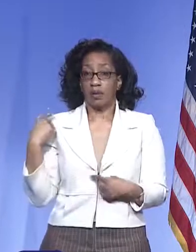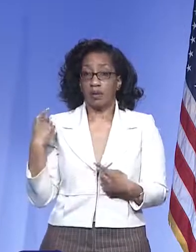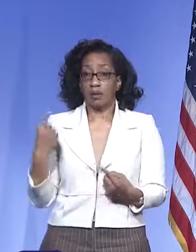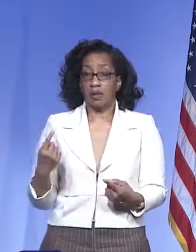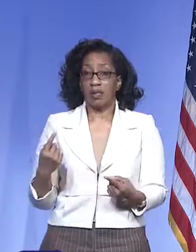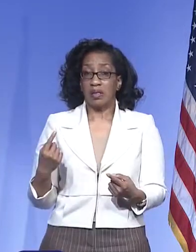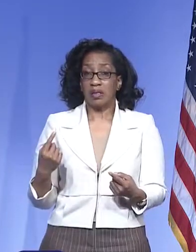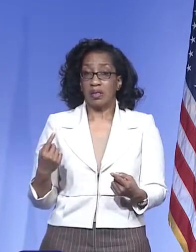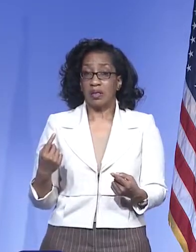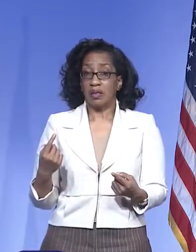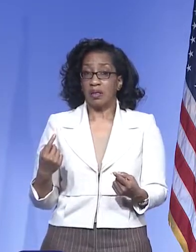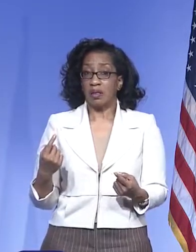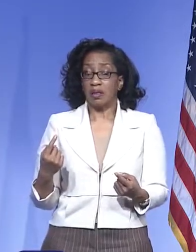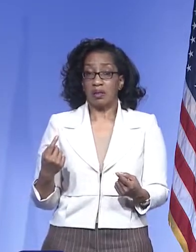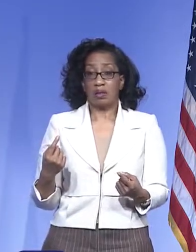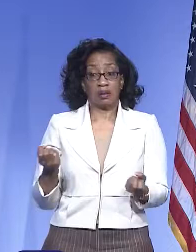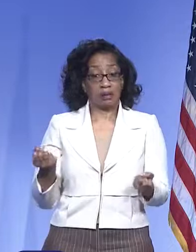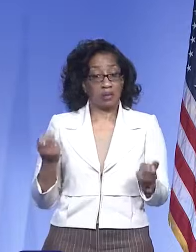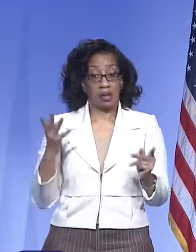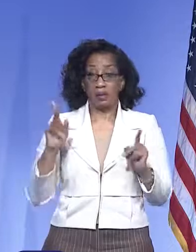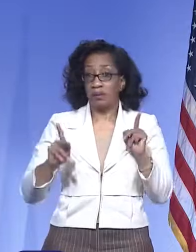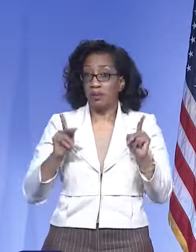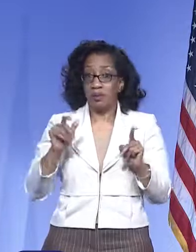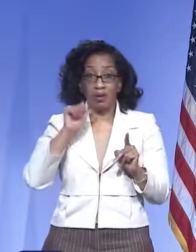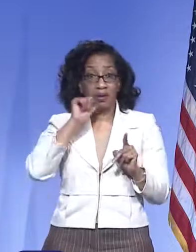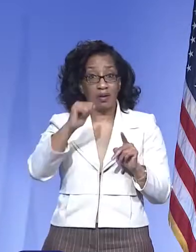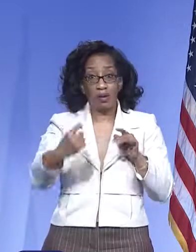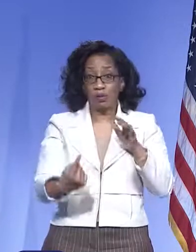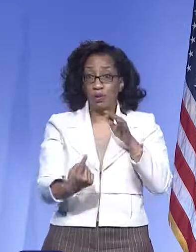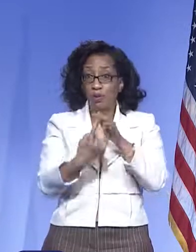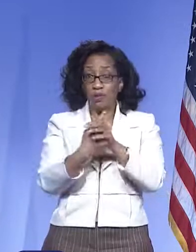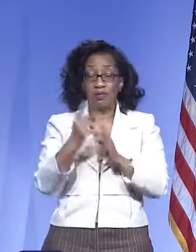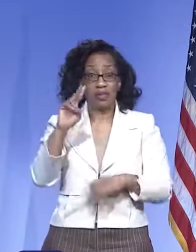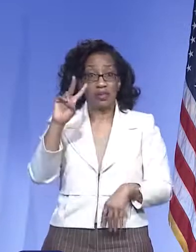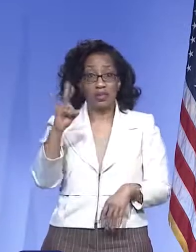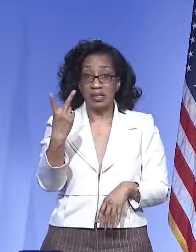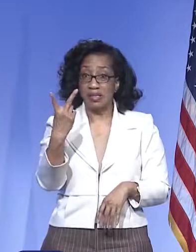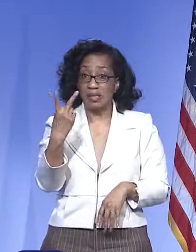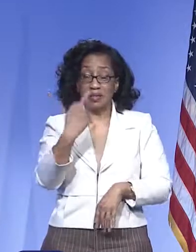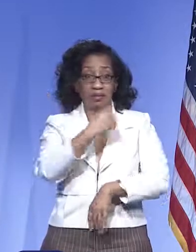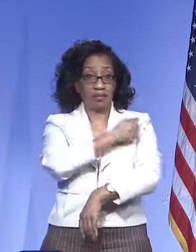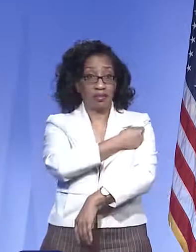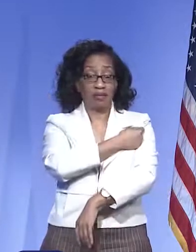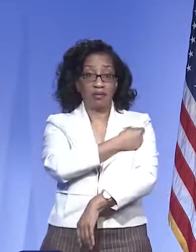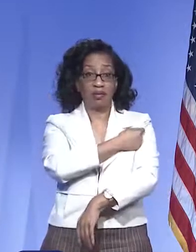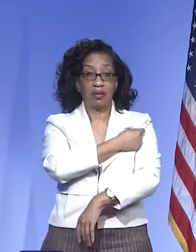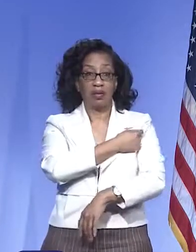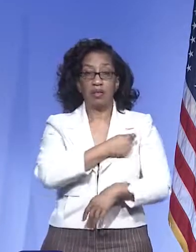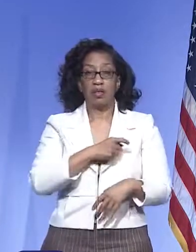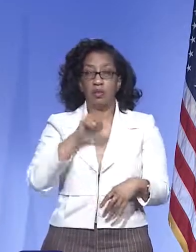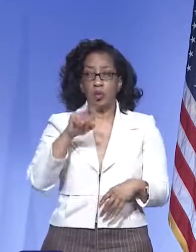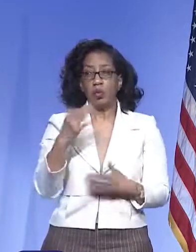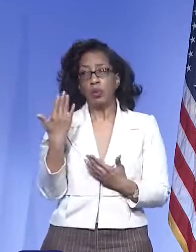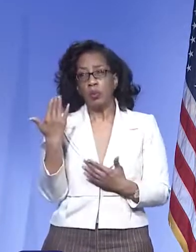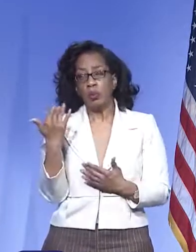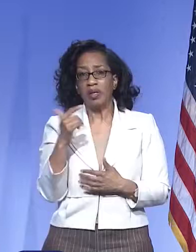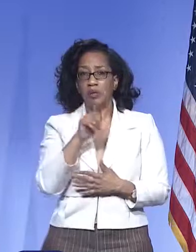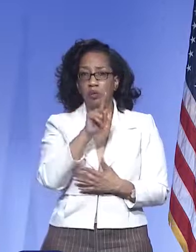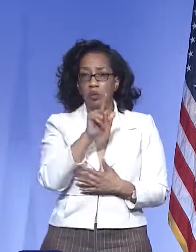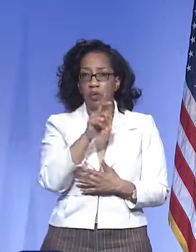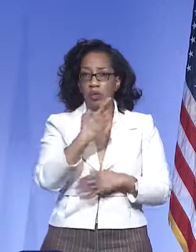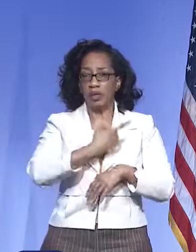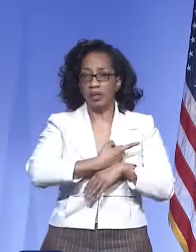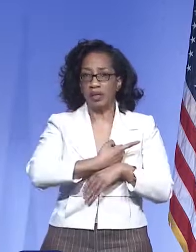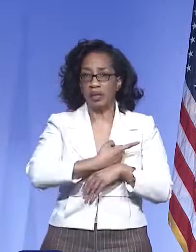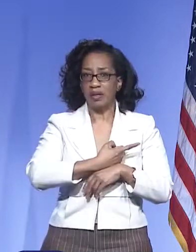not taking their second dose on the timeline. The earliest is 21 days for Pfizer.